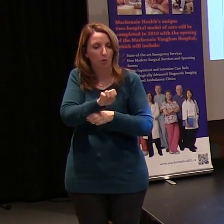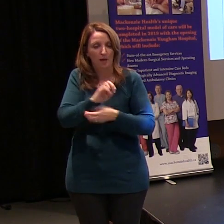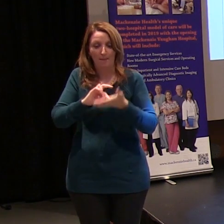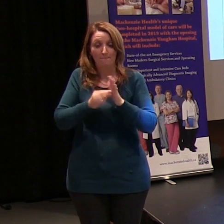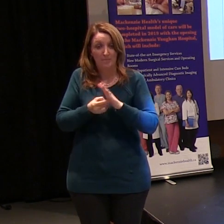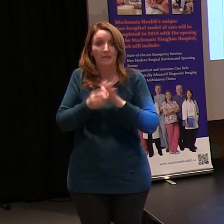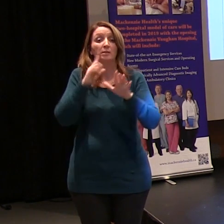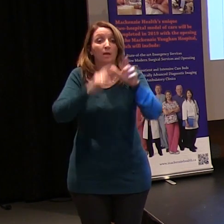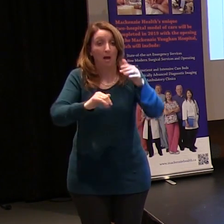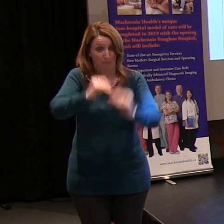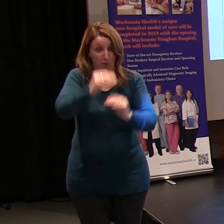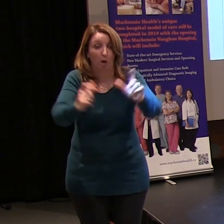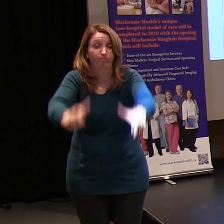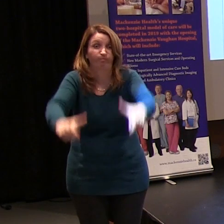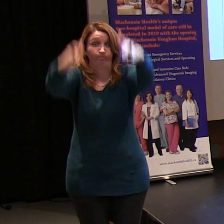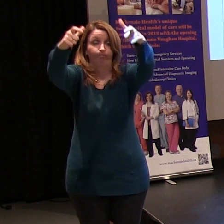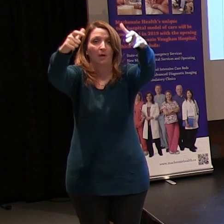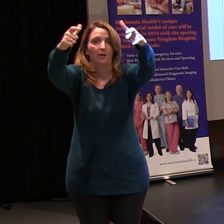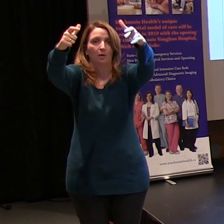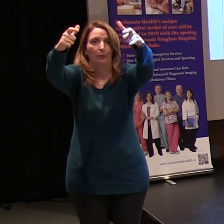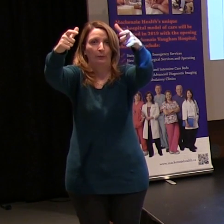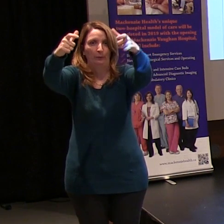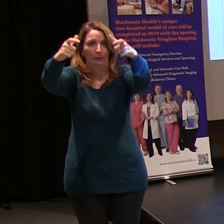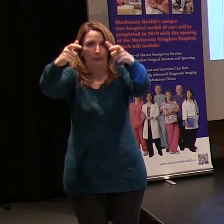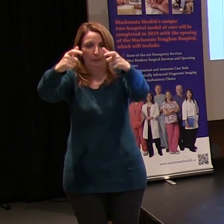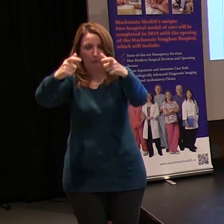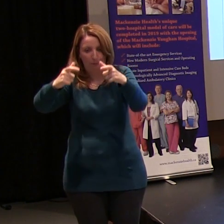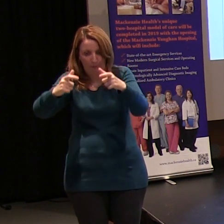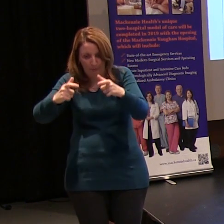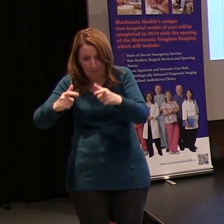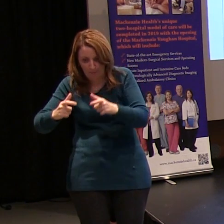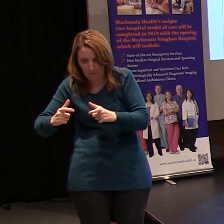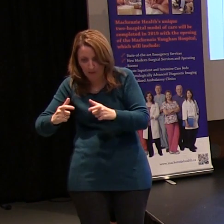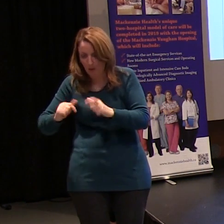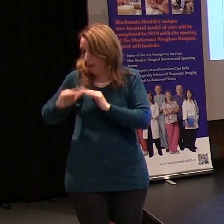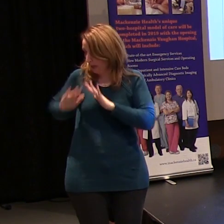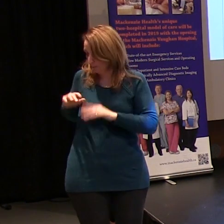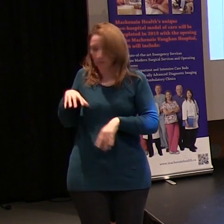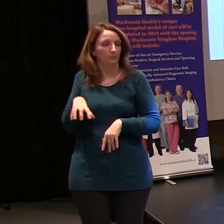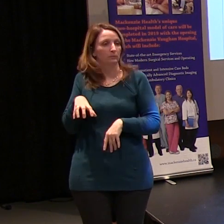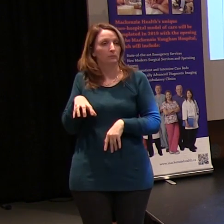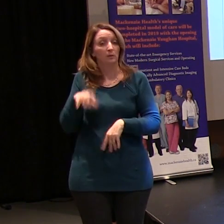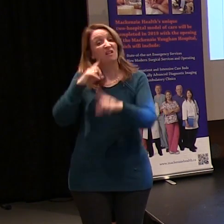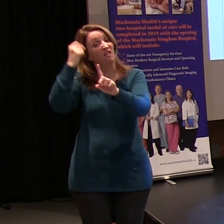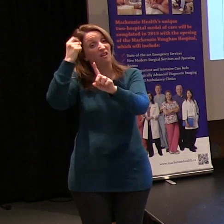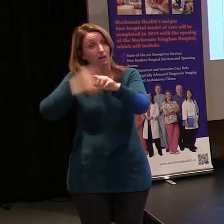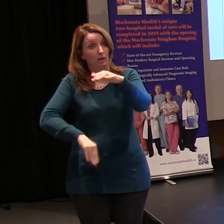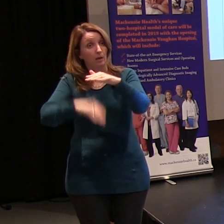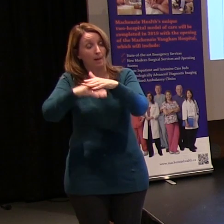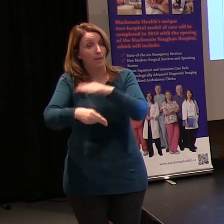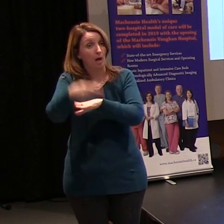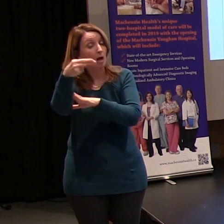going down to have buildings that not blocking those residential. The maximum height that the city of